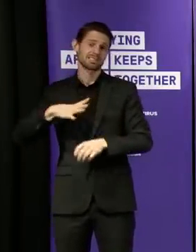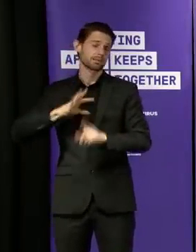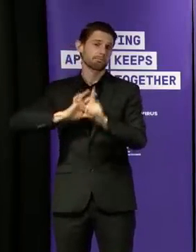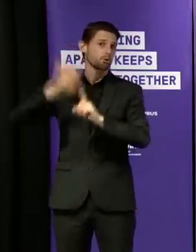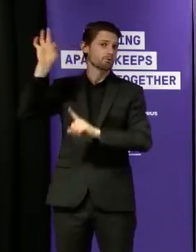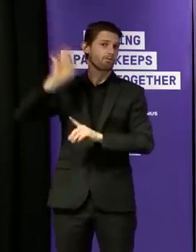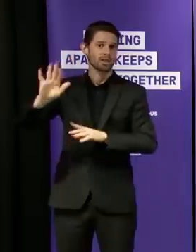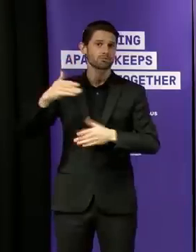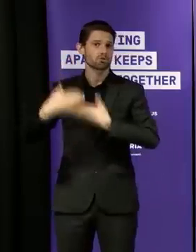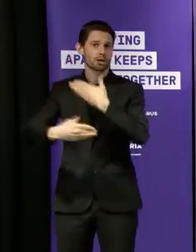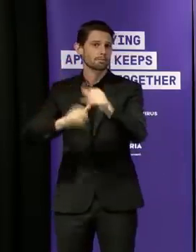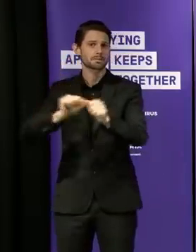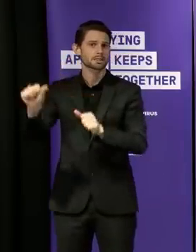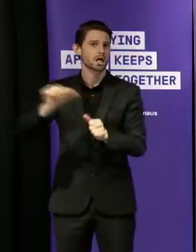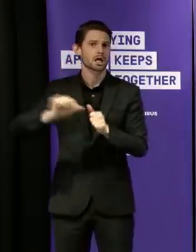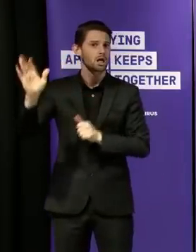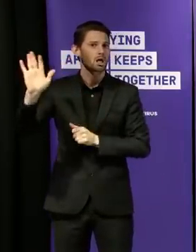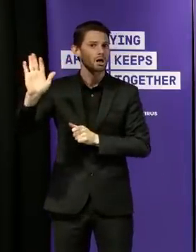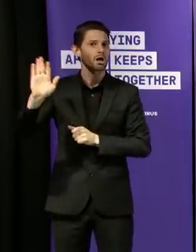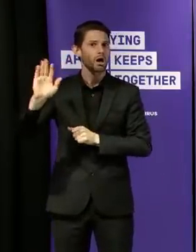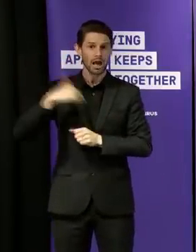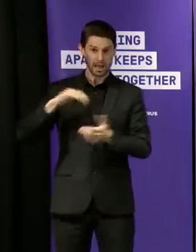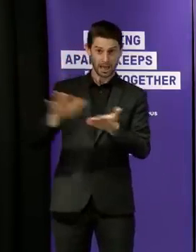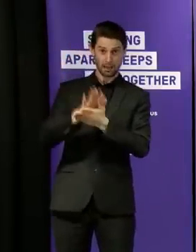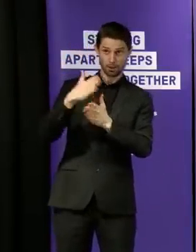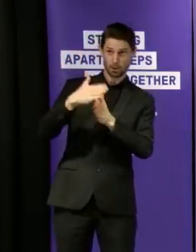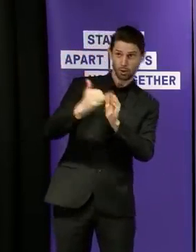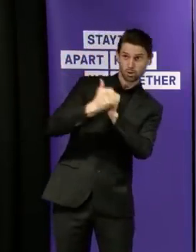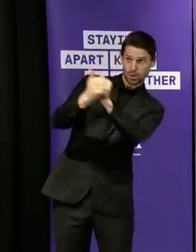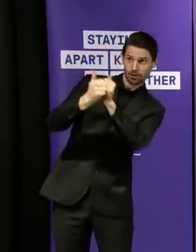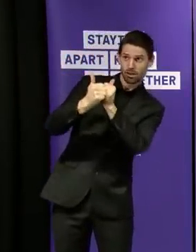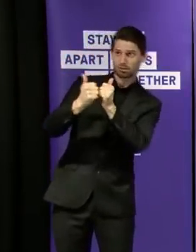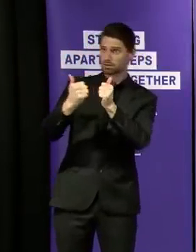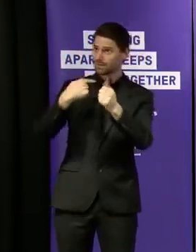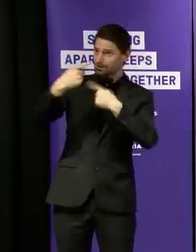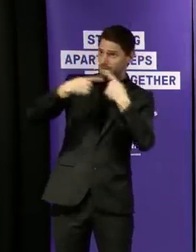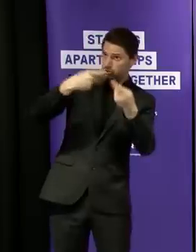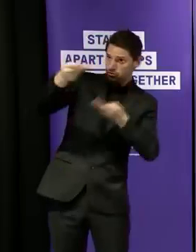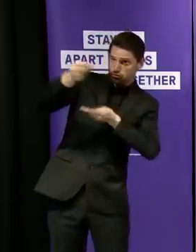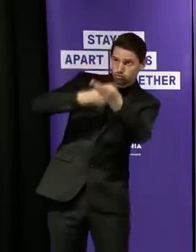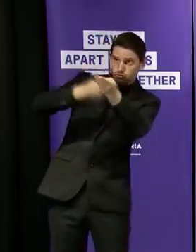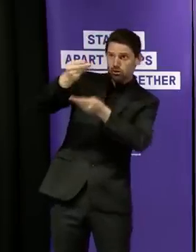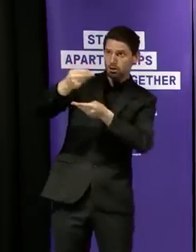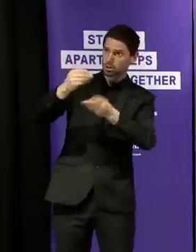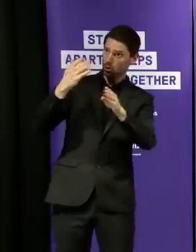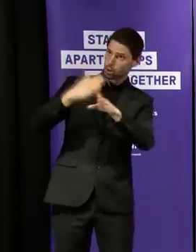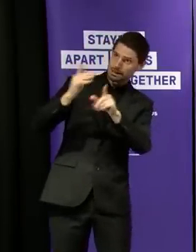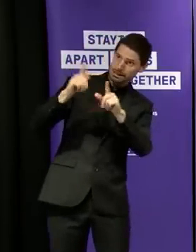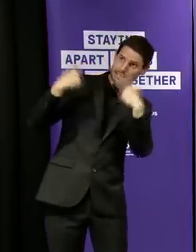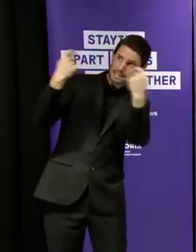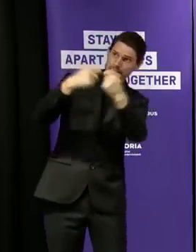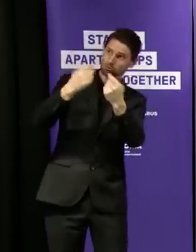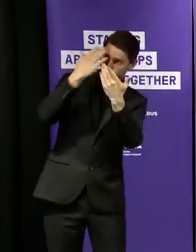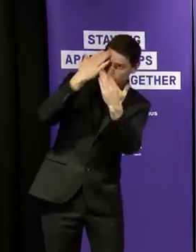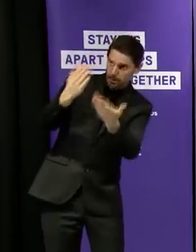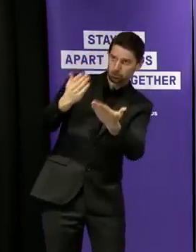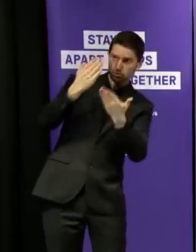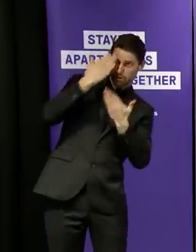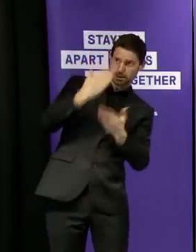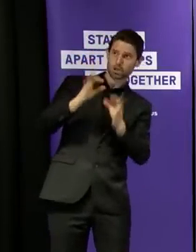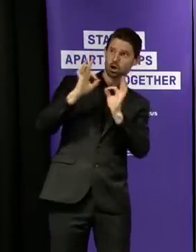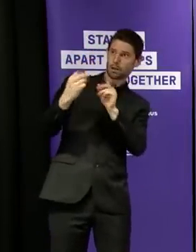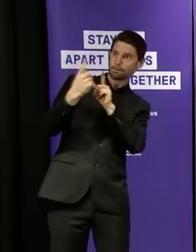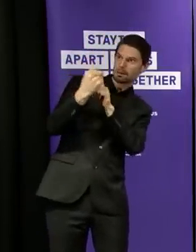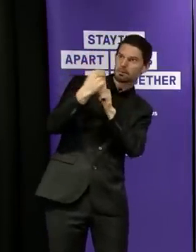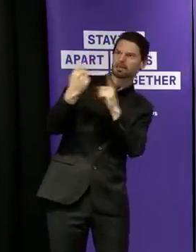them, fine. Let's all work together. Let's get the best information as quickly as possible. Let's have a perfectly respectful conversation with people